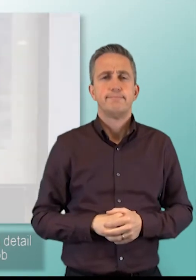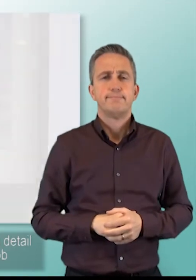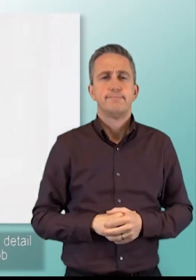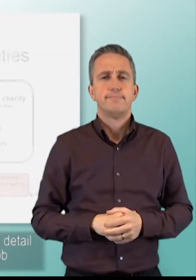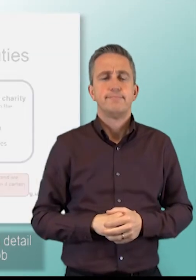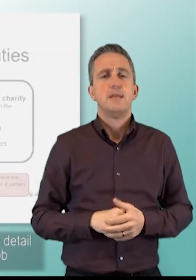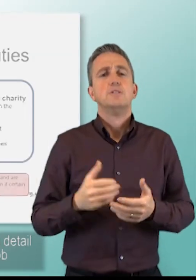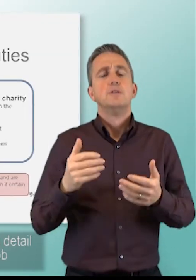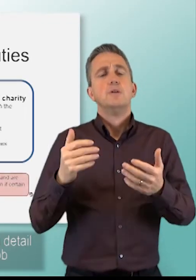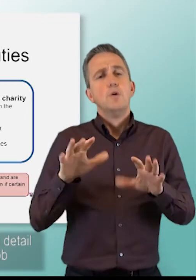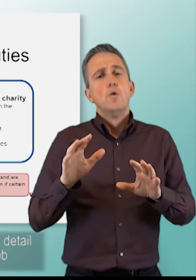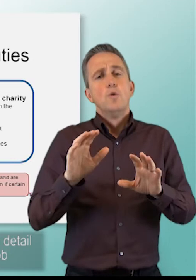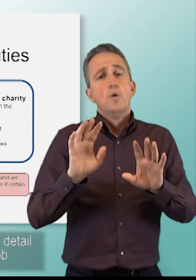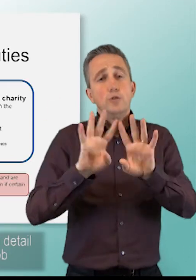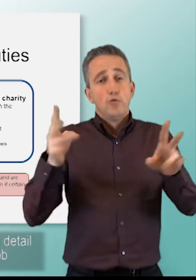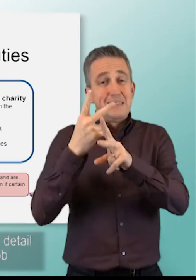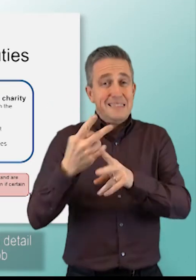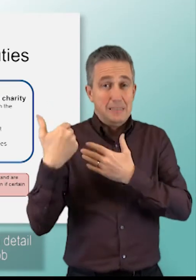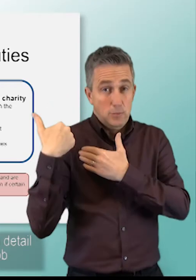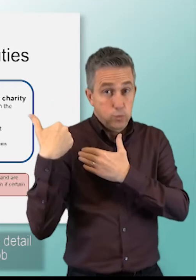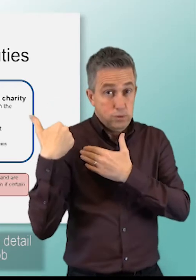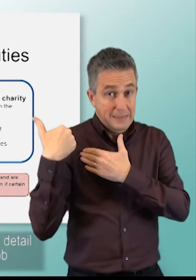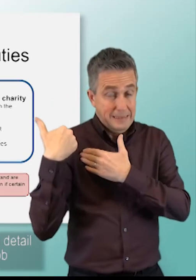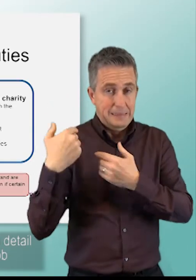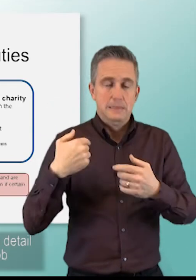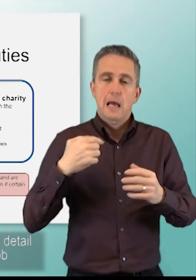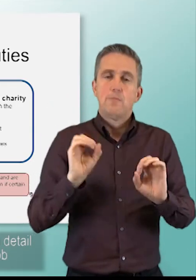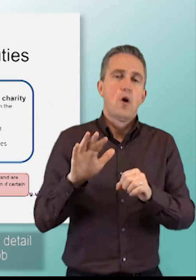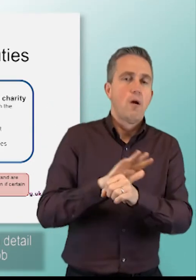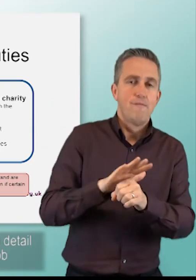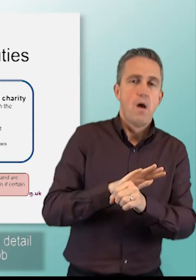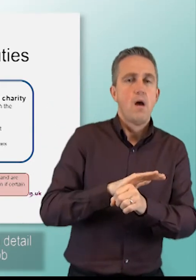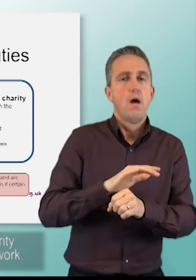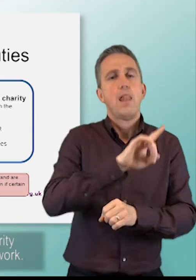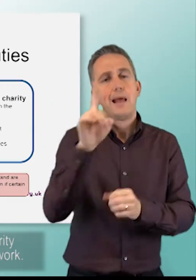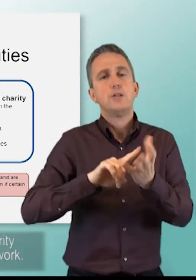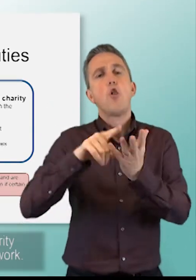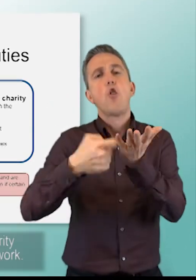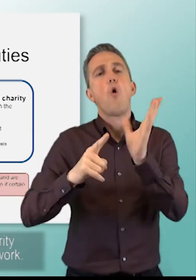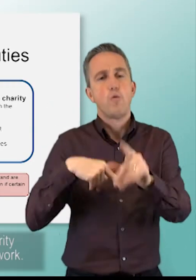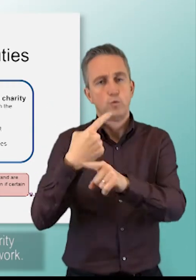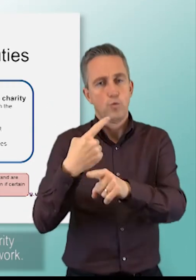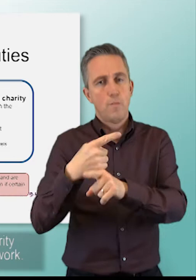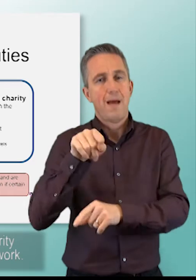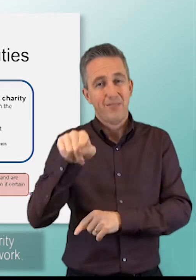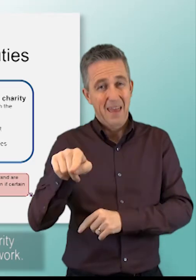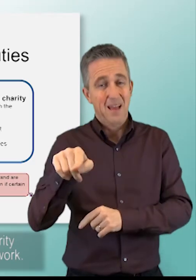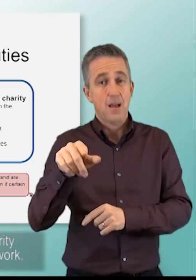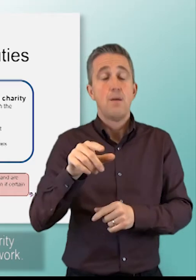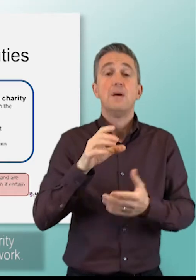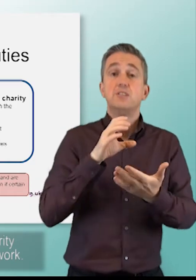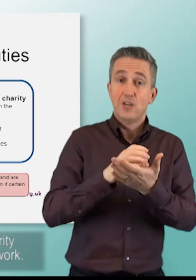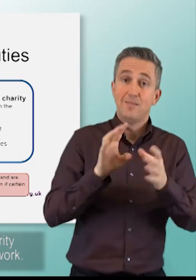I'm not going to talk about charity trustees' duties in detail because that is the fantastic Laura Anderson's job, and she will do that brilliantly in a minute.